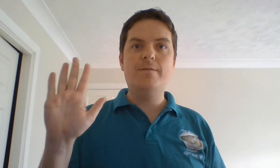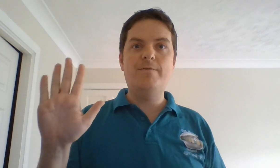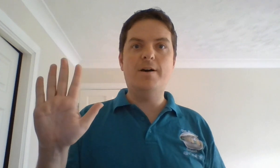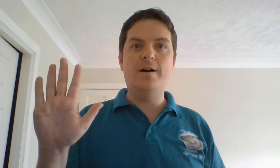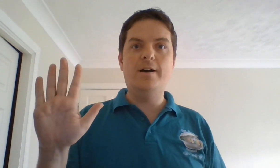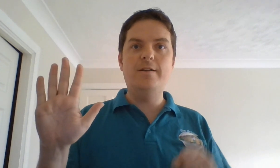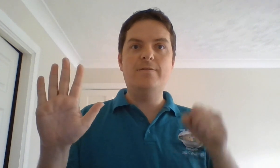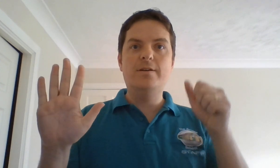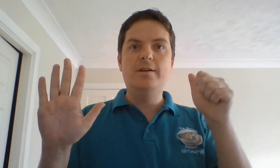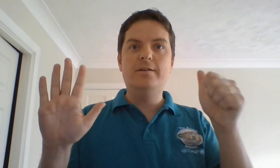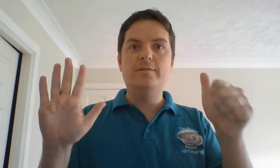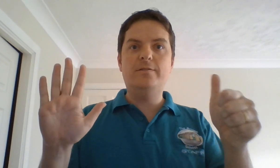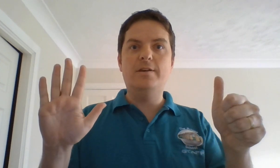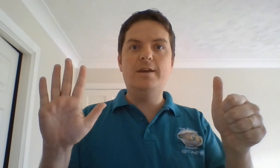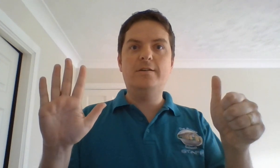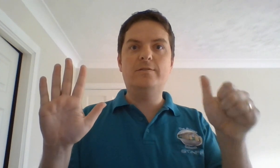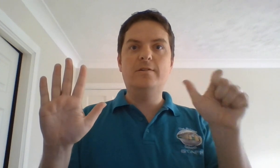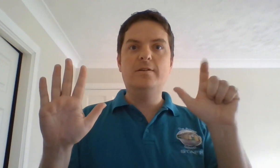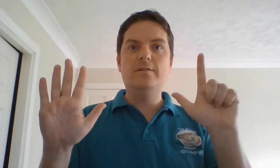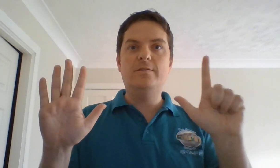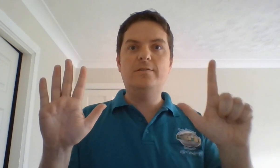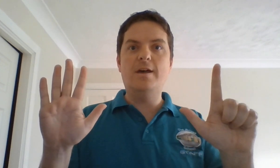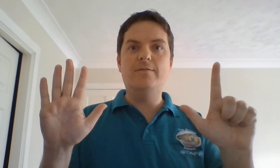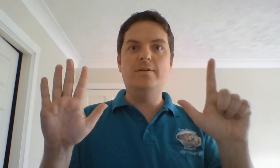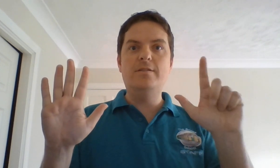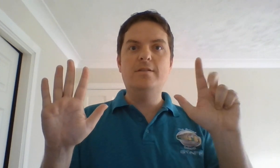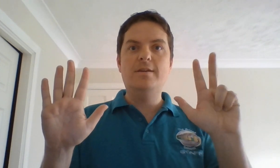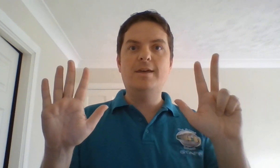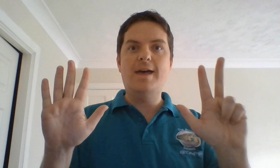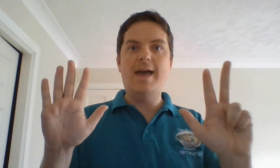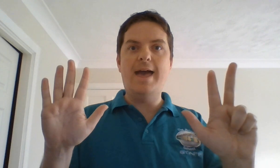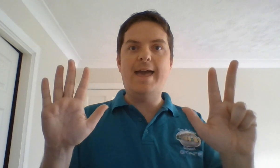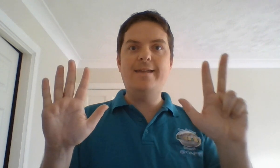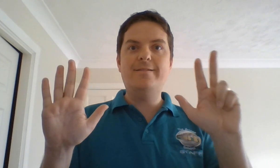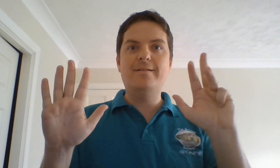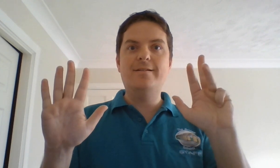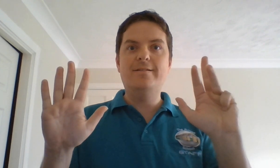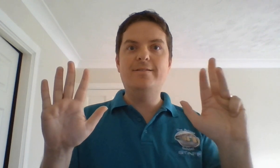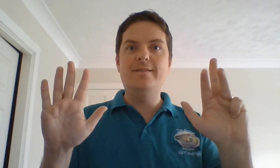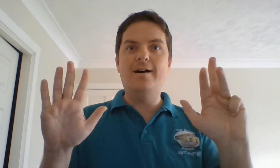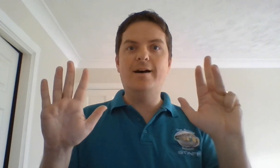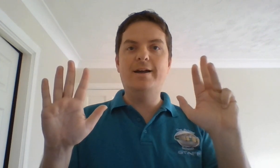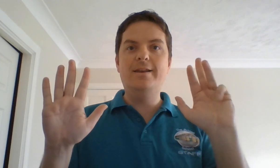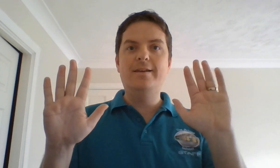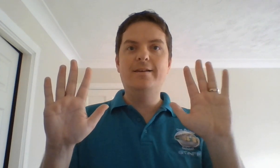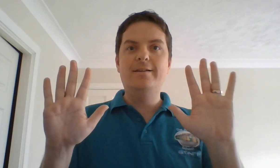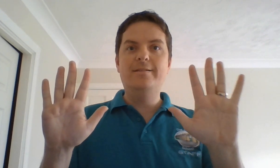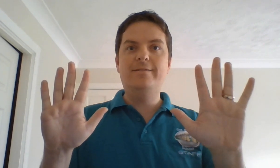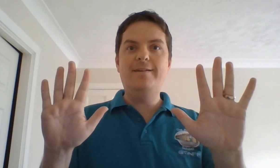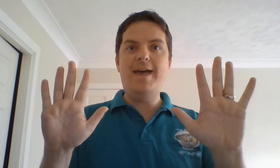five, six, seven, eight, nine, ten.